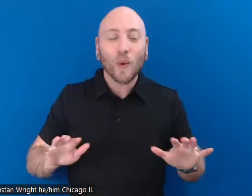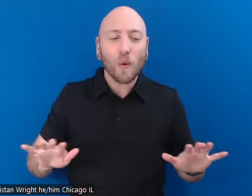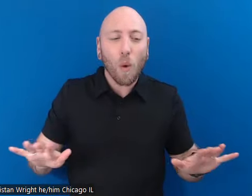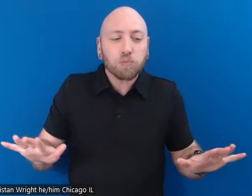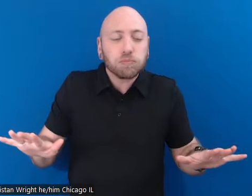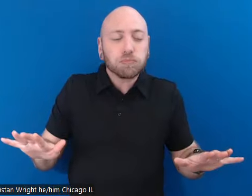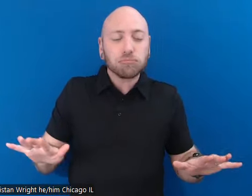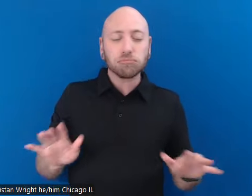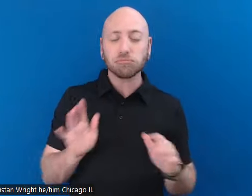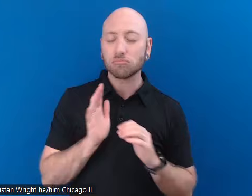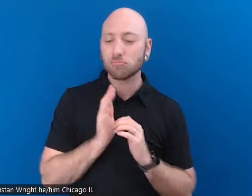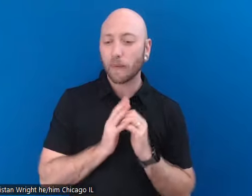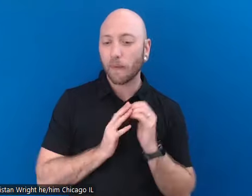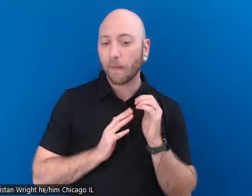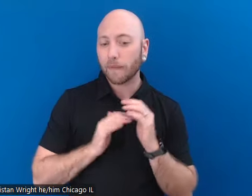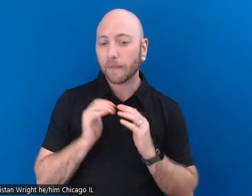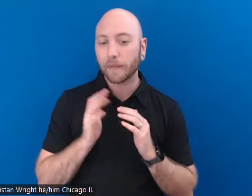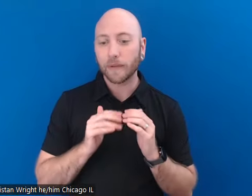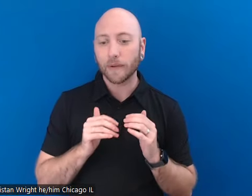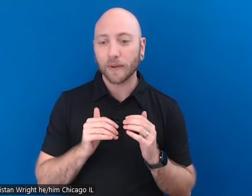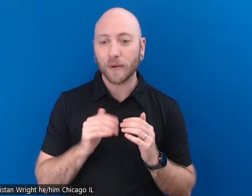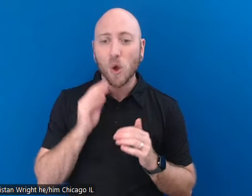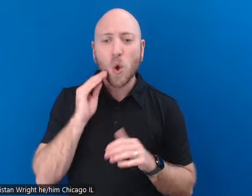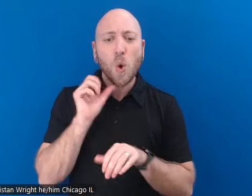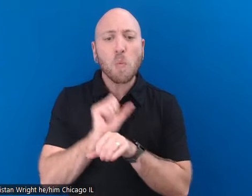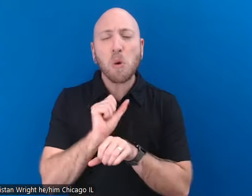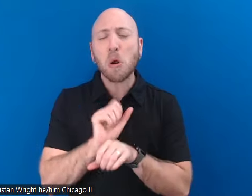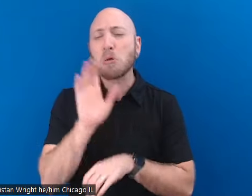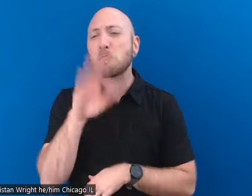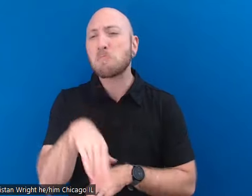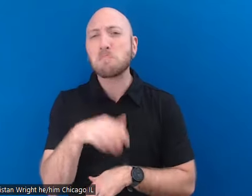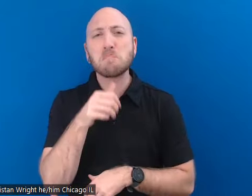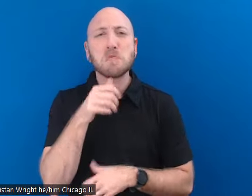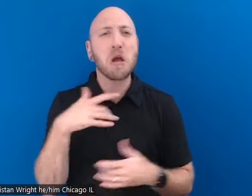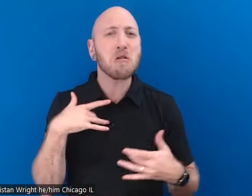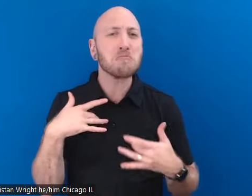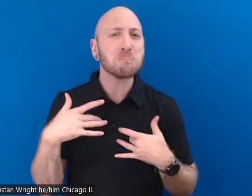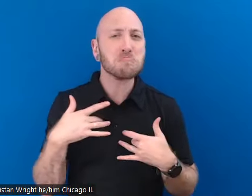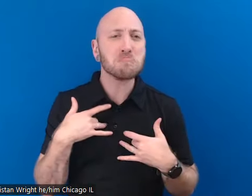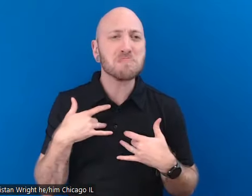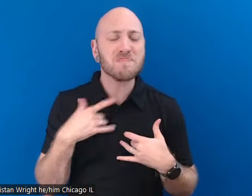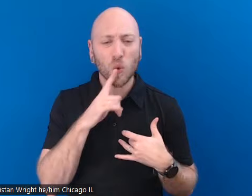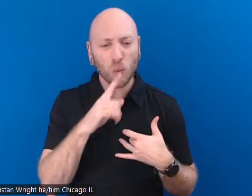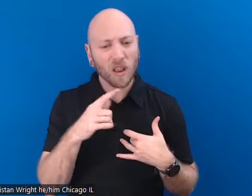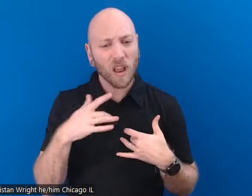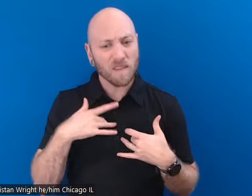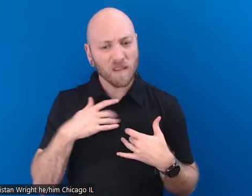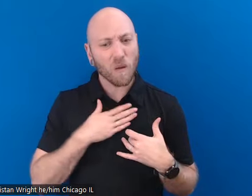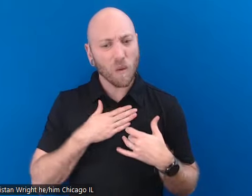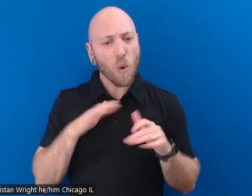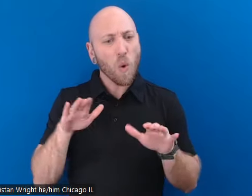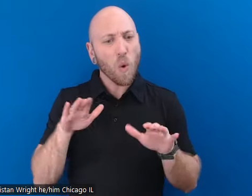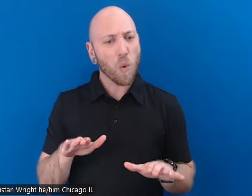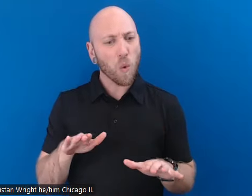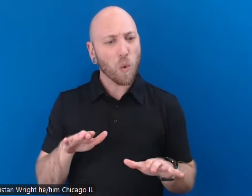what schoolwork that I had to do the next week. And I was just really able to enjoy myself and enjoy my life